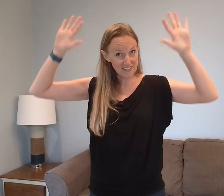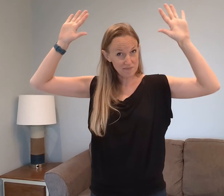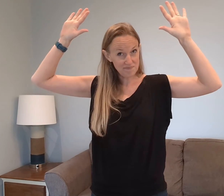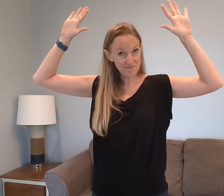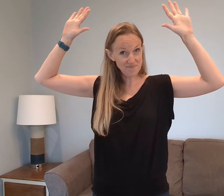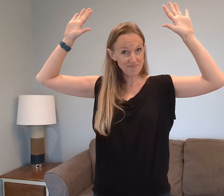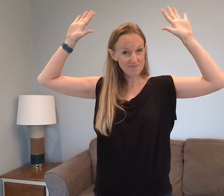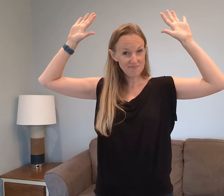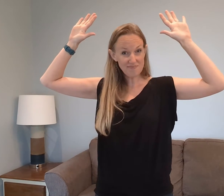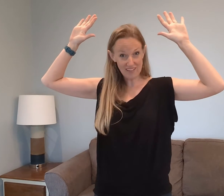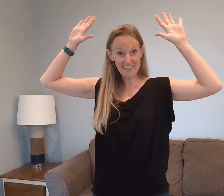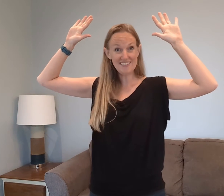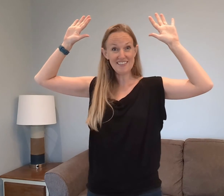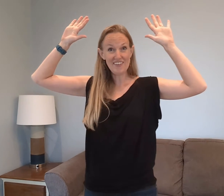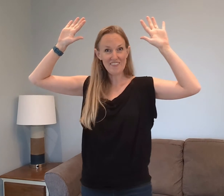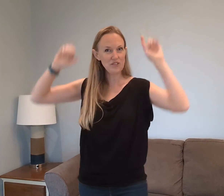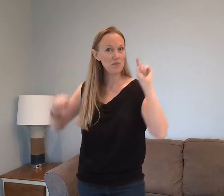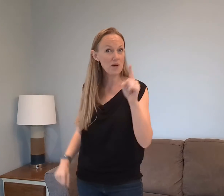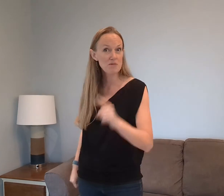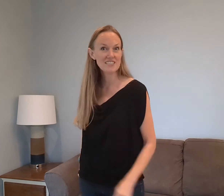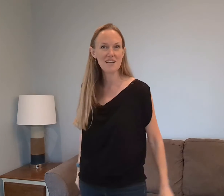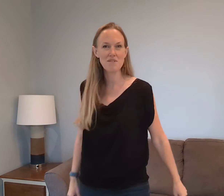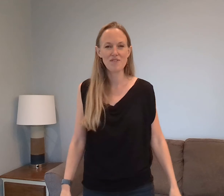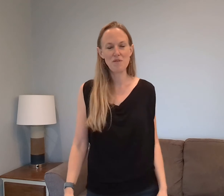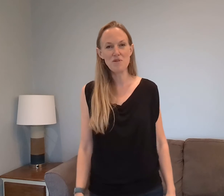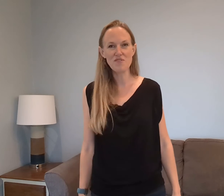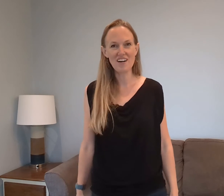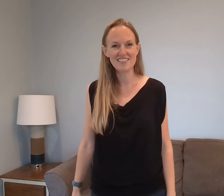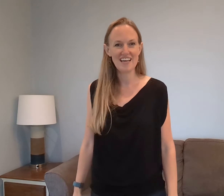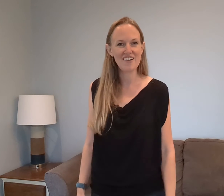surrender. Okay? We'll do it one more time before we move on to that